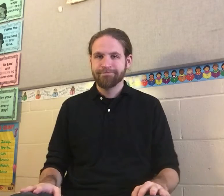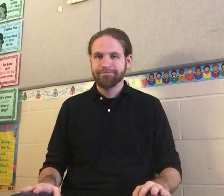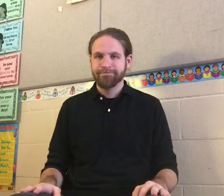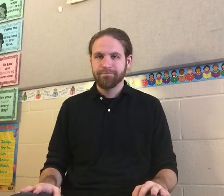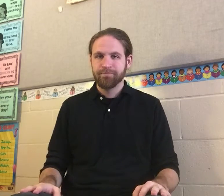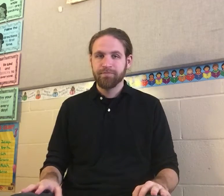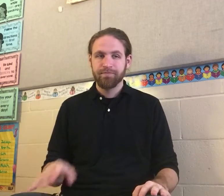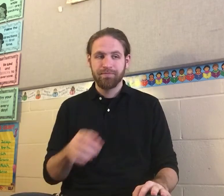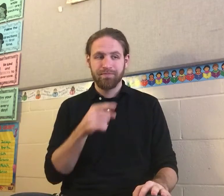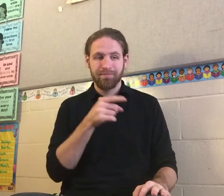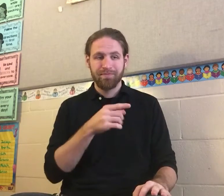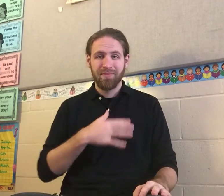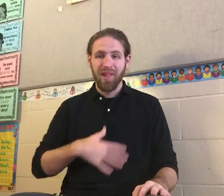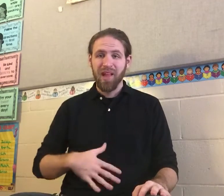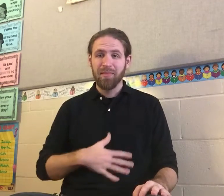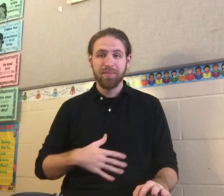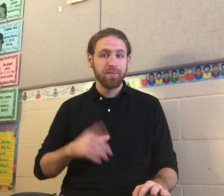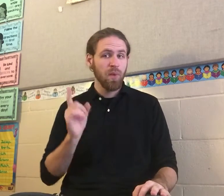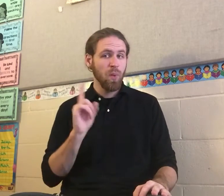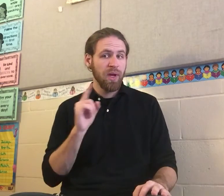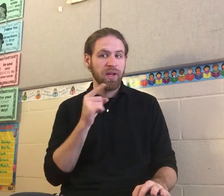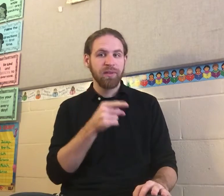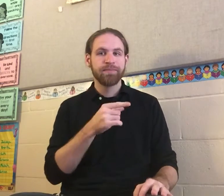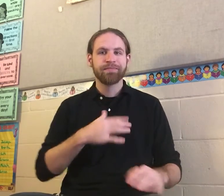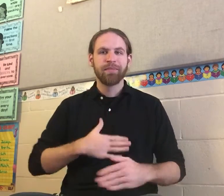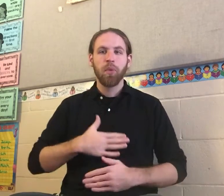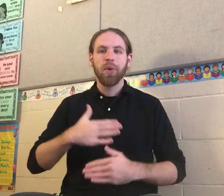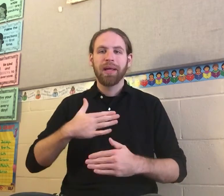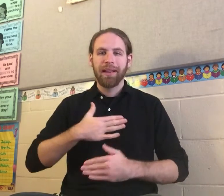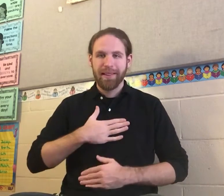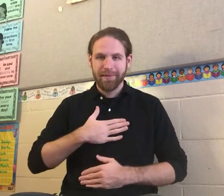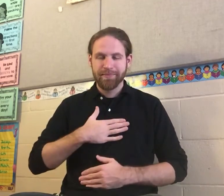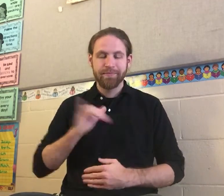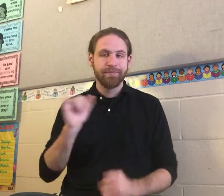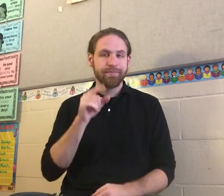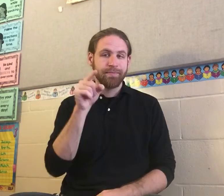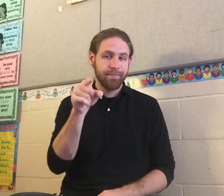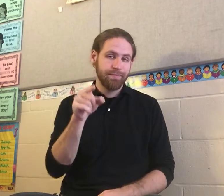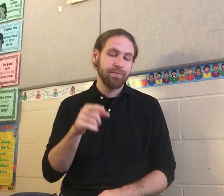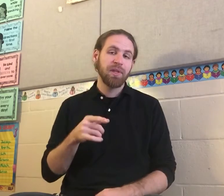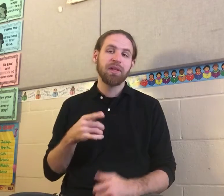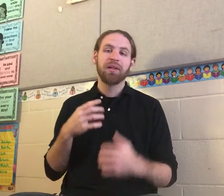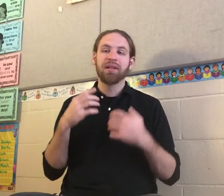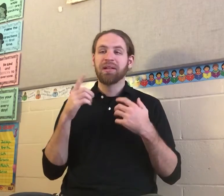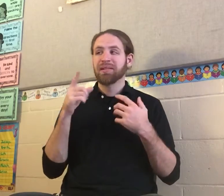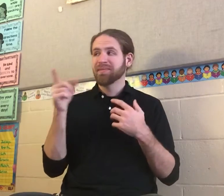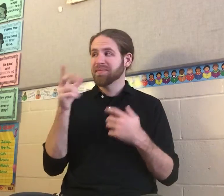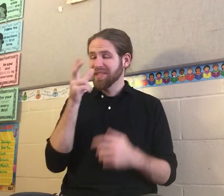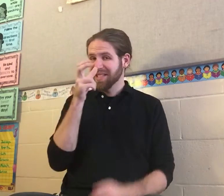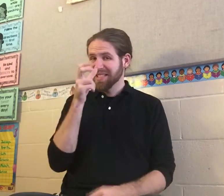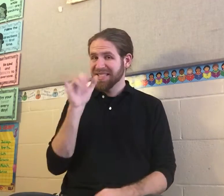The abdomen is also where insects breathe. Like you, insects need oxygen from the air to